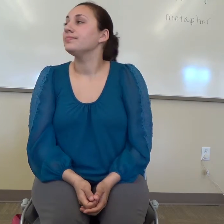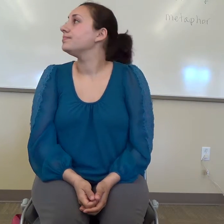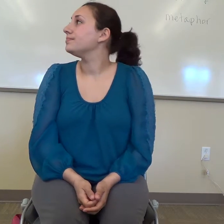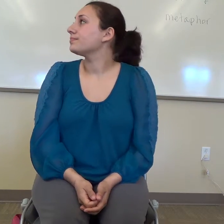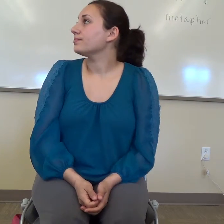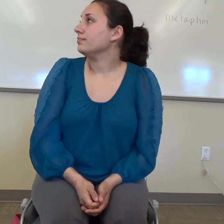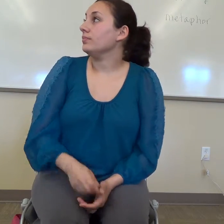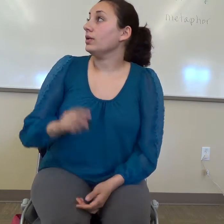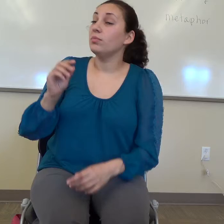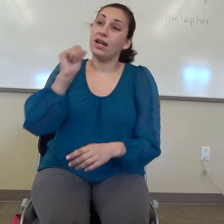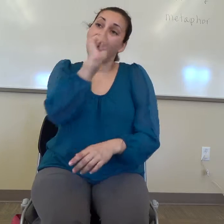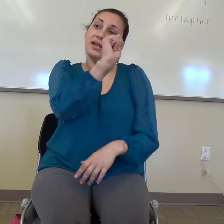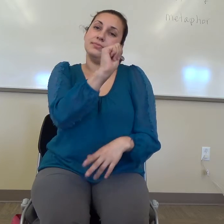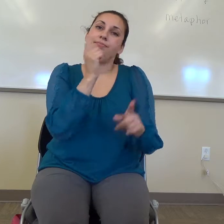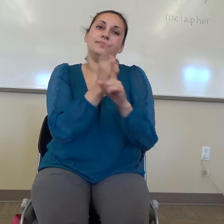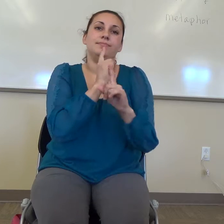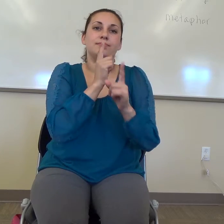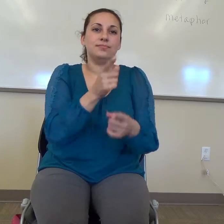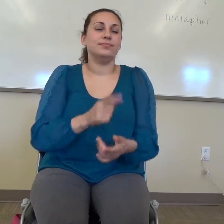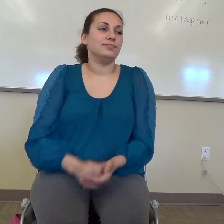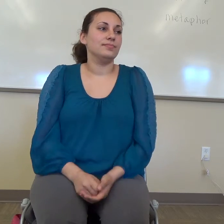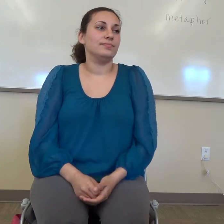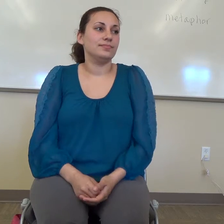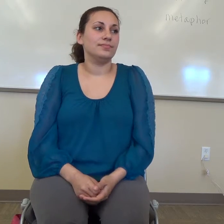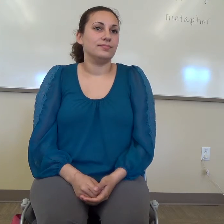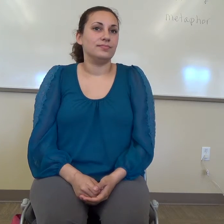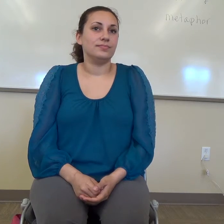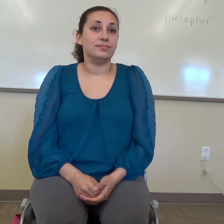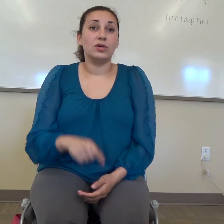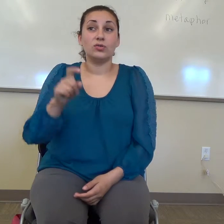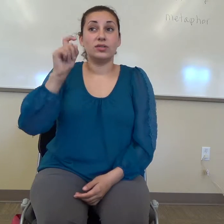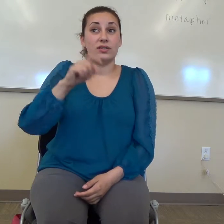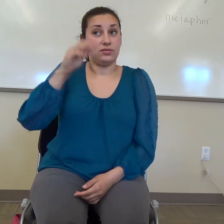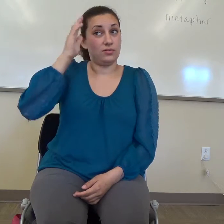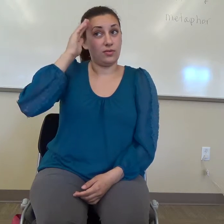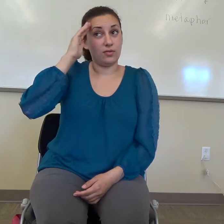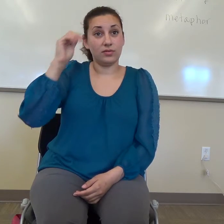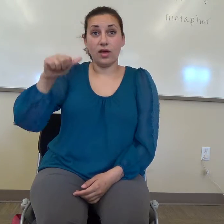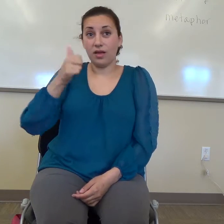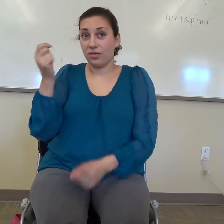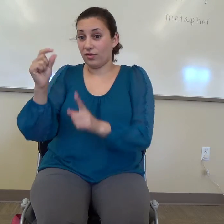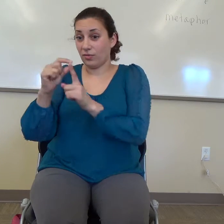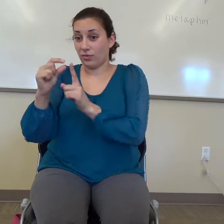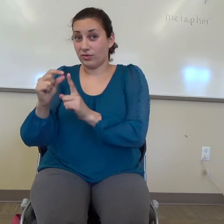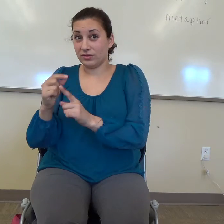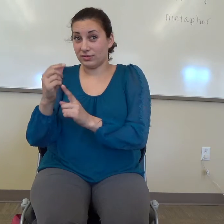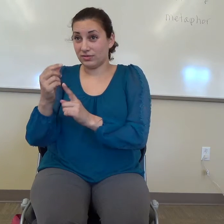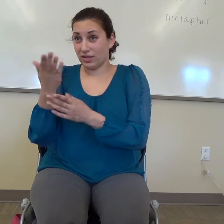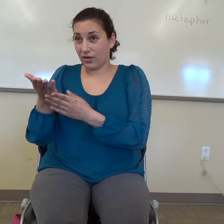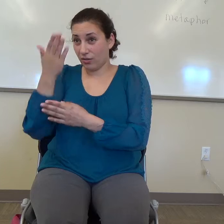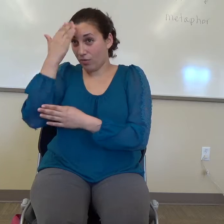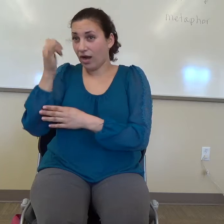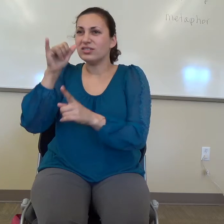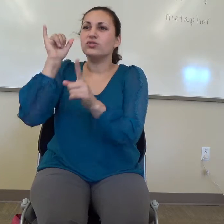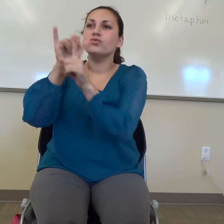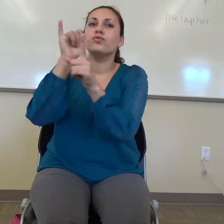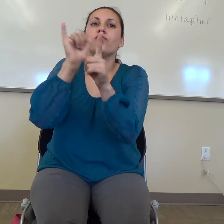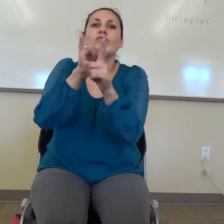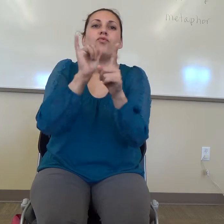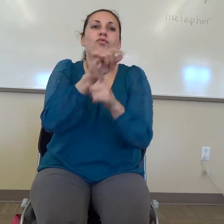without worrying about all that, but be aware that these other things are here to try to trick people who aren't really